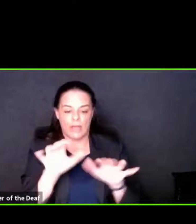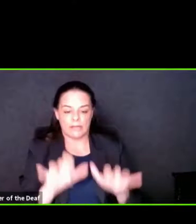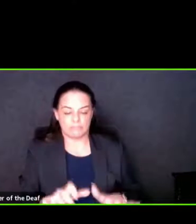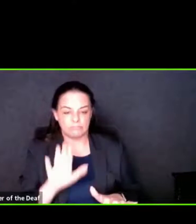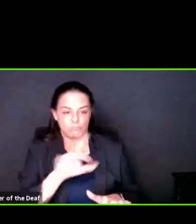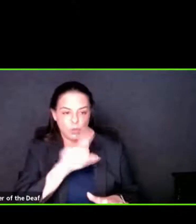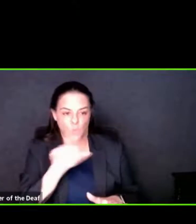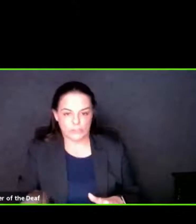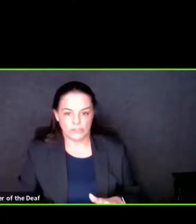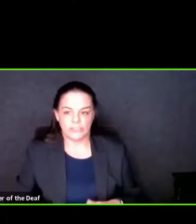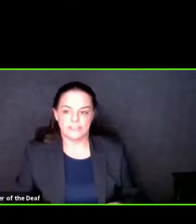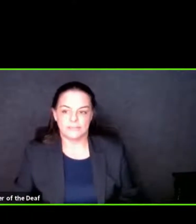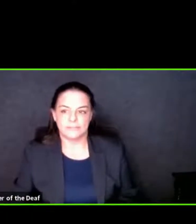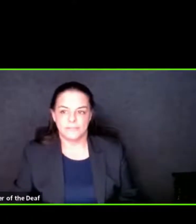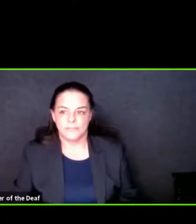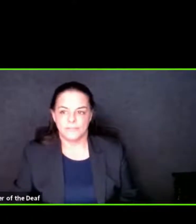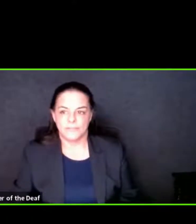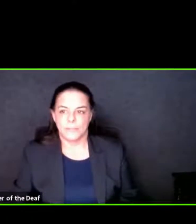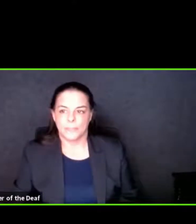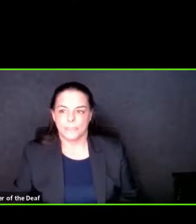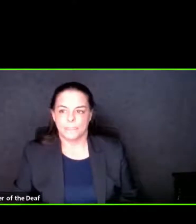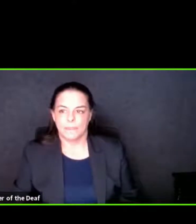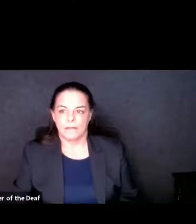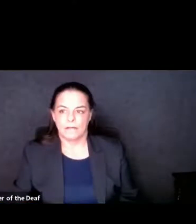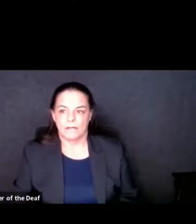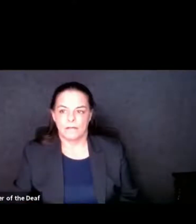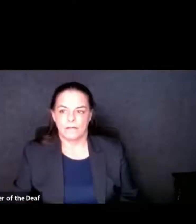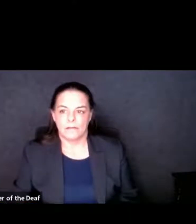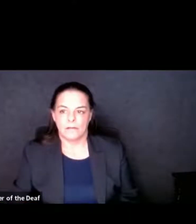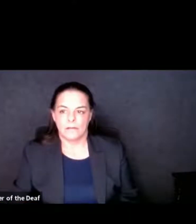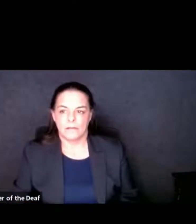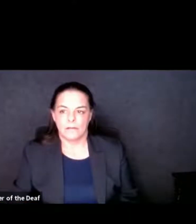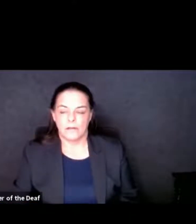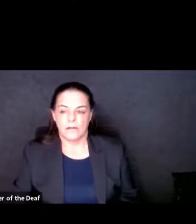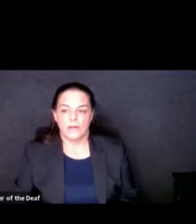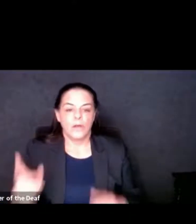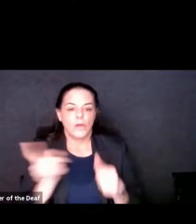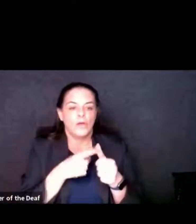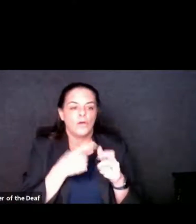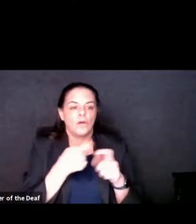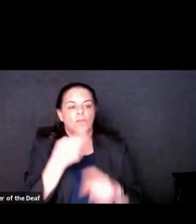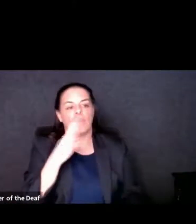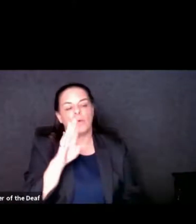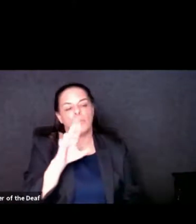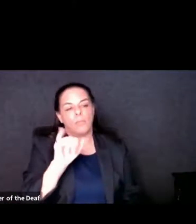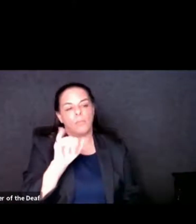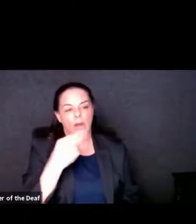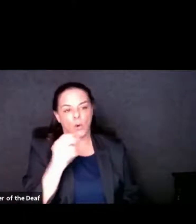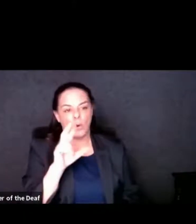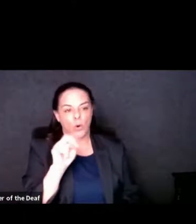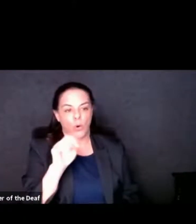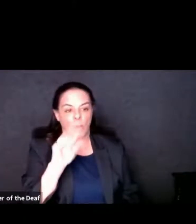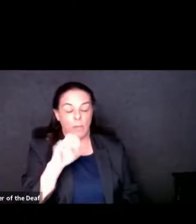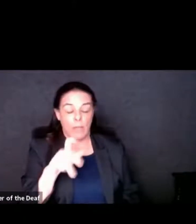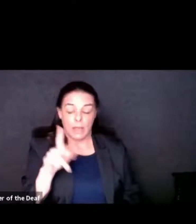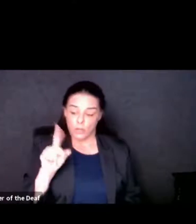questions. First question we have is from Brian Hornback. Does KCHD have the ability to see what